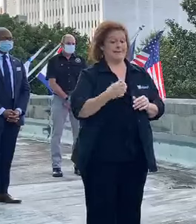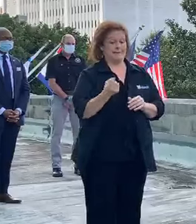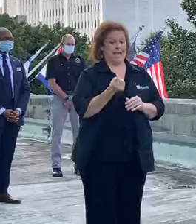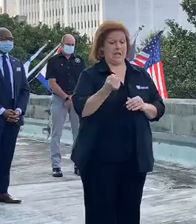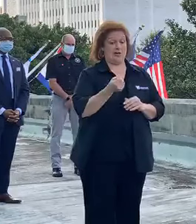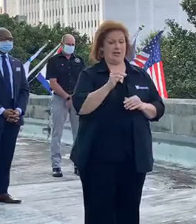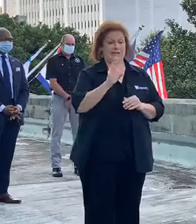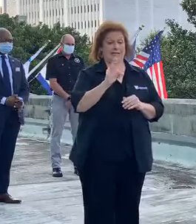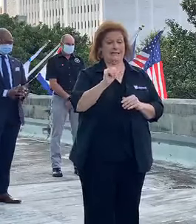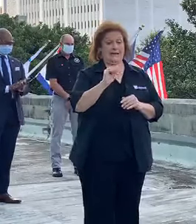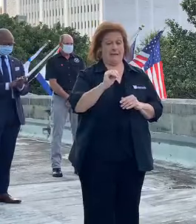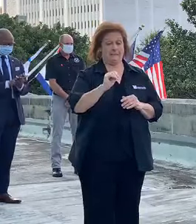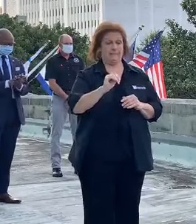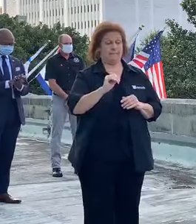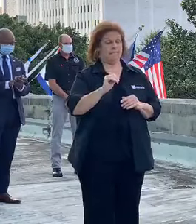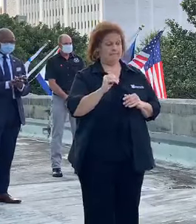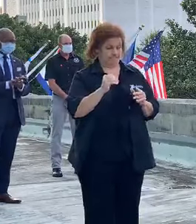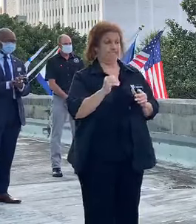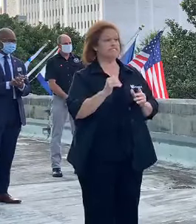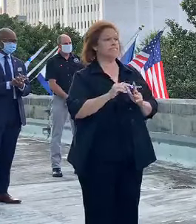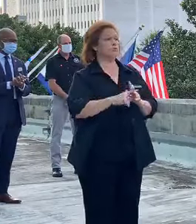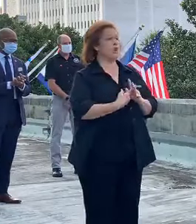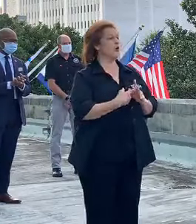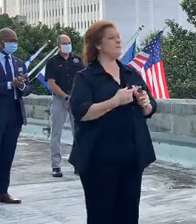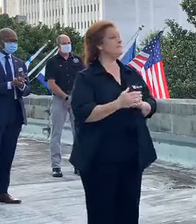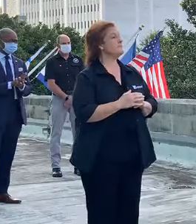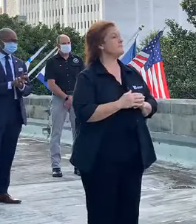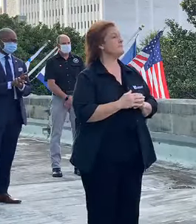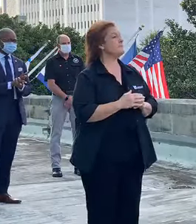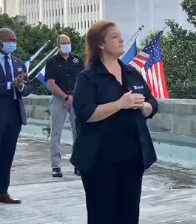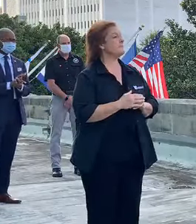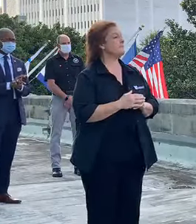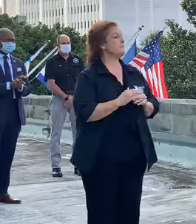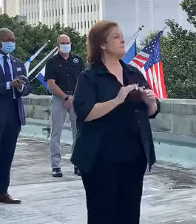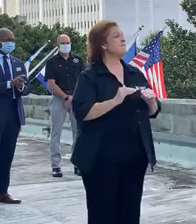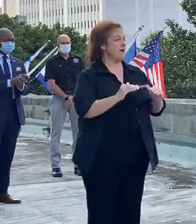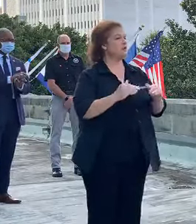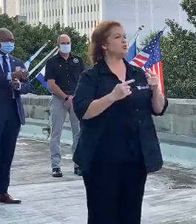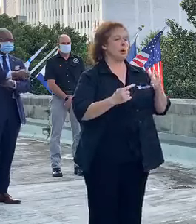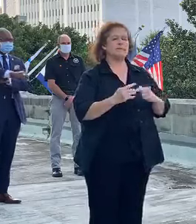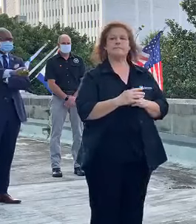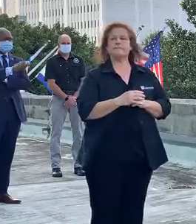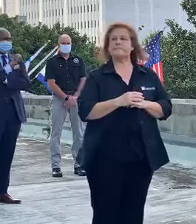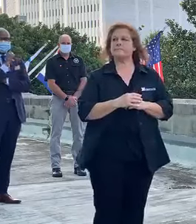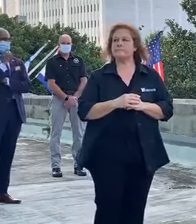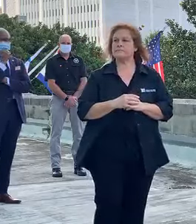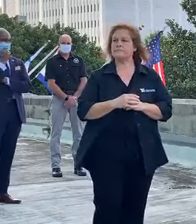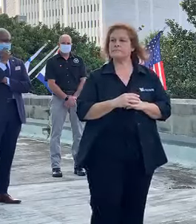6 a.m. So with that, Ms. Latanya, we can do questions and then we'll wrap it up. Associated Press.